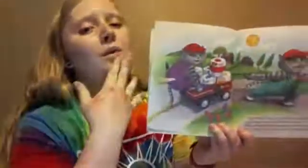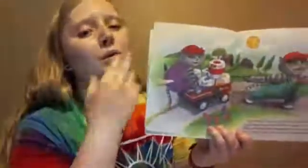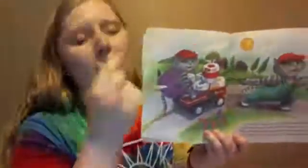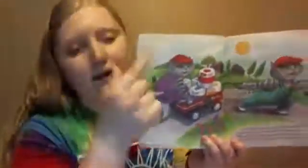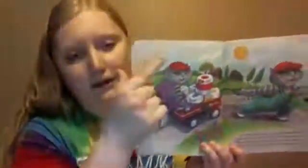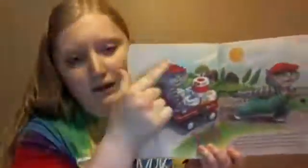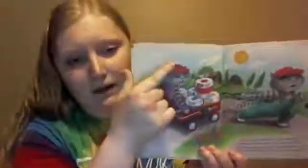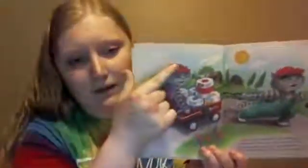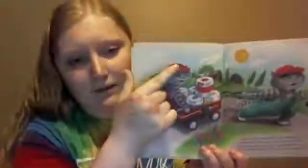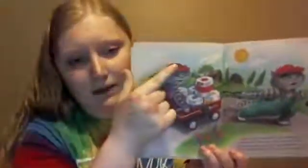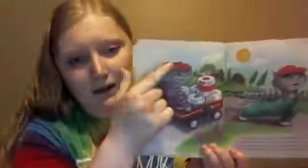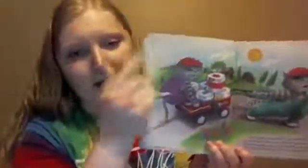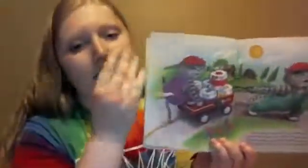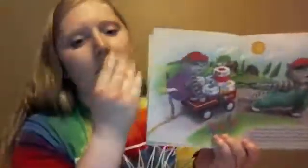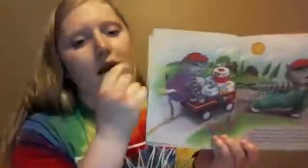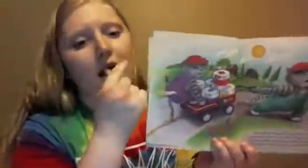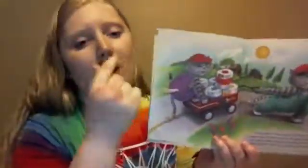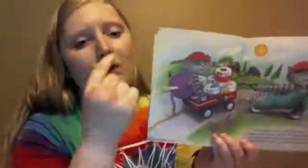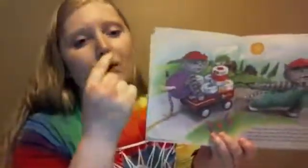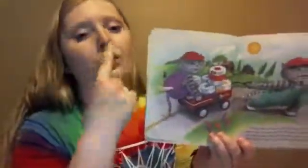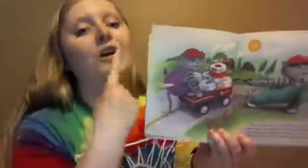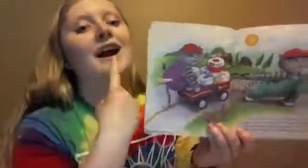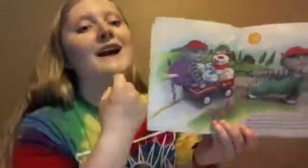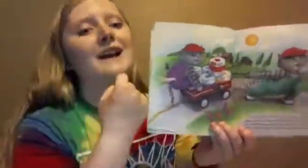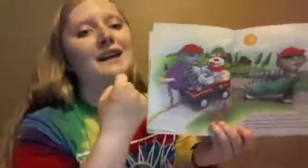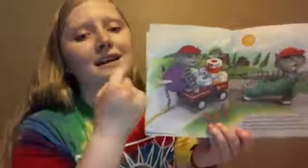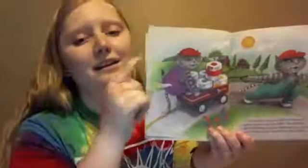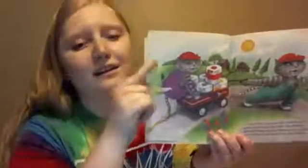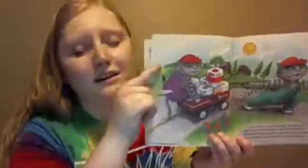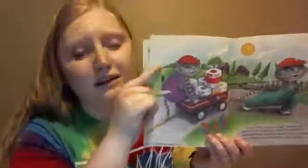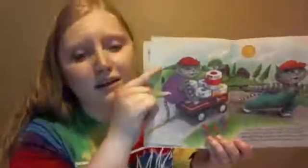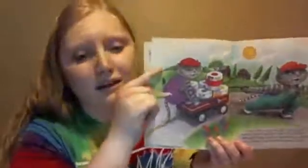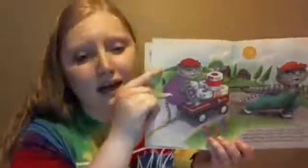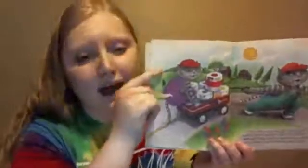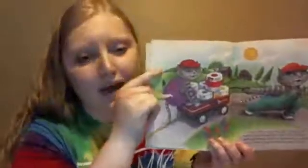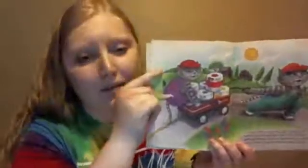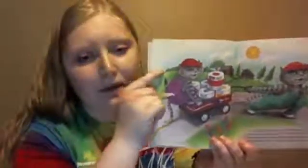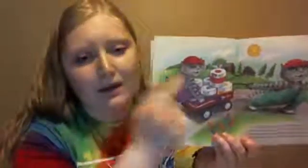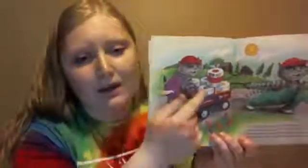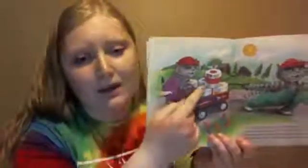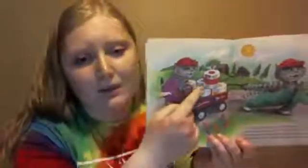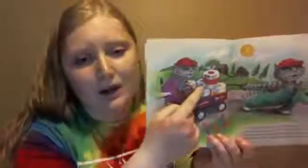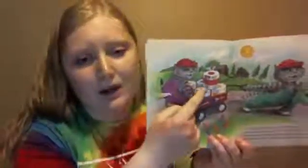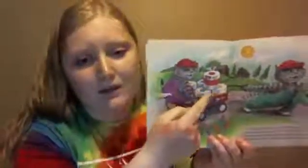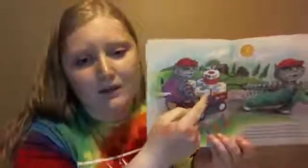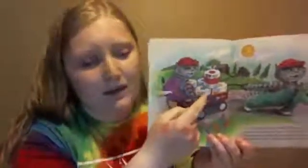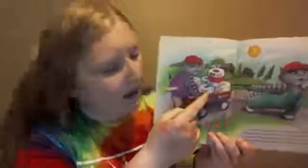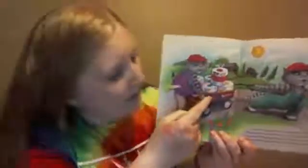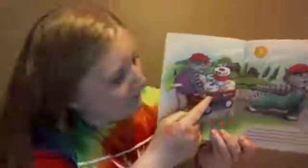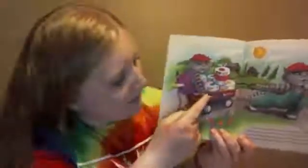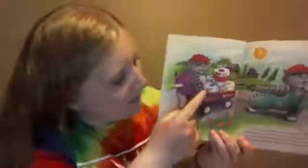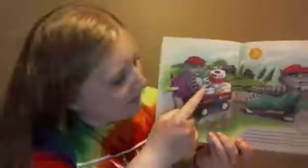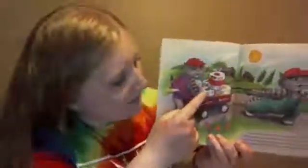blue. He's wearing a red cap. Then what colors do they have? Let's see. They